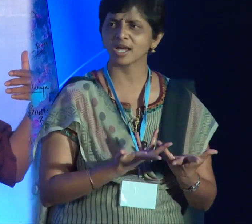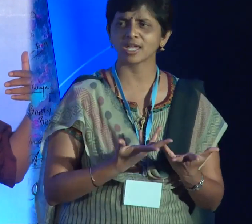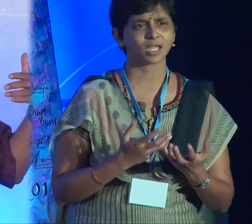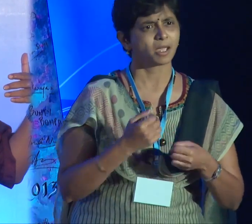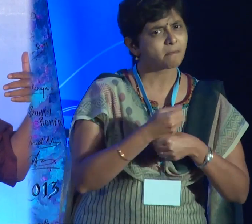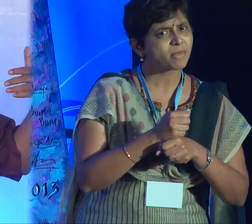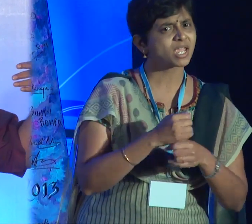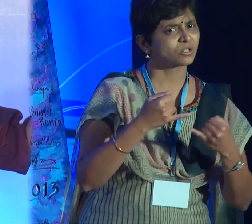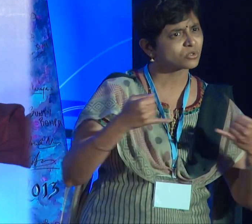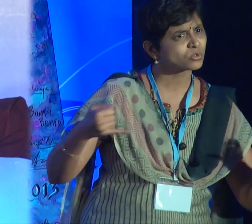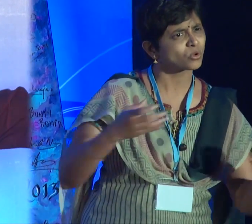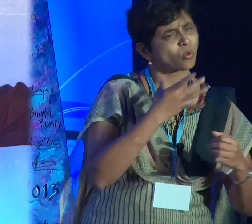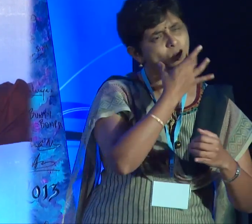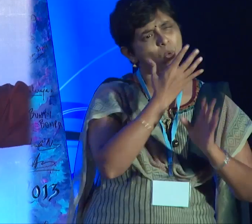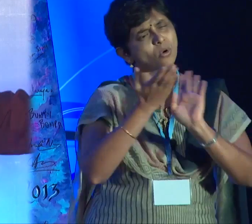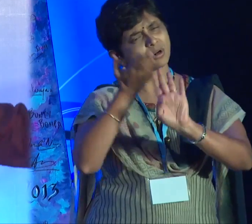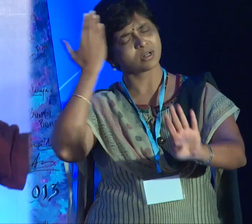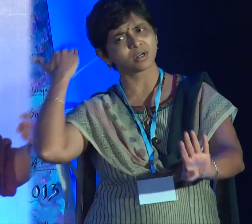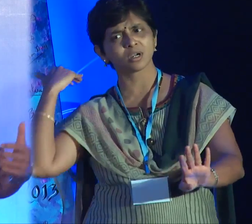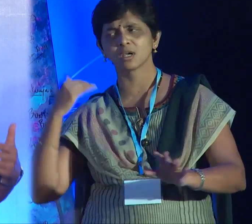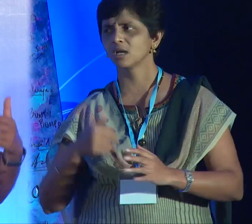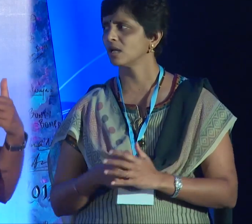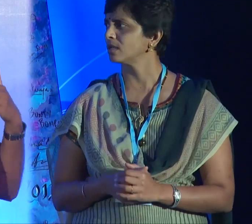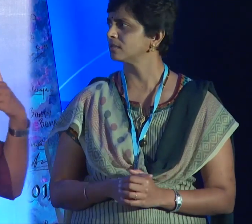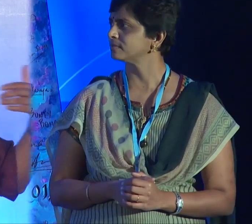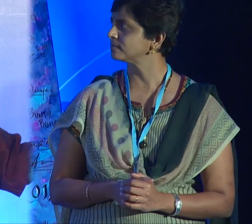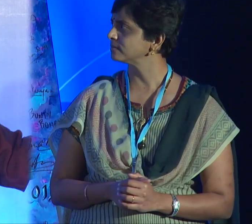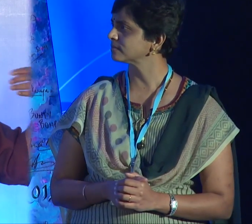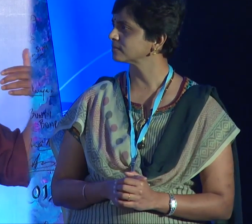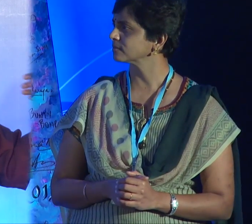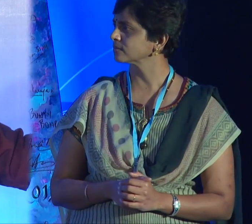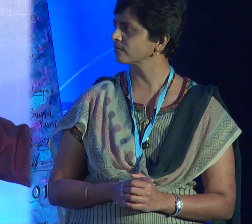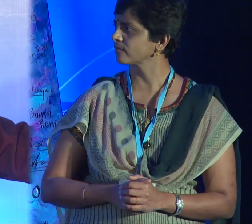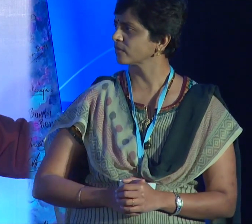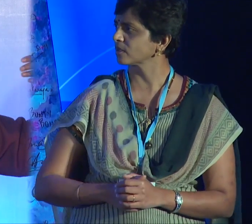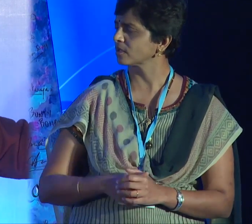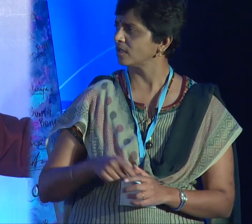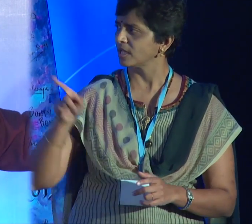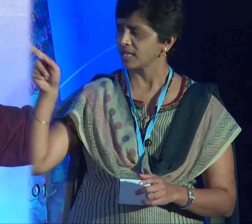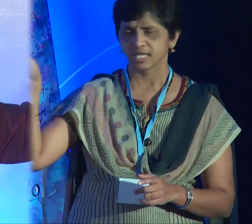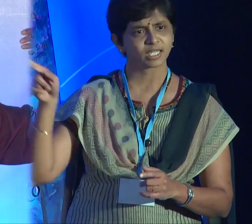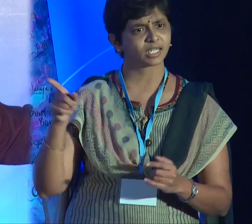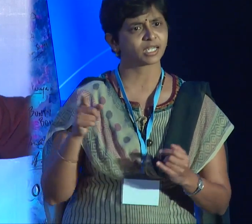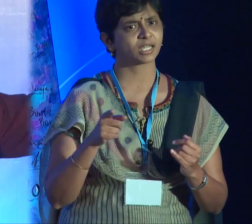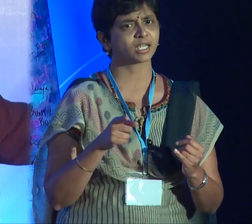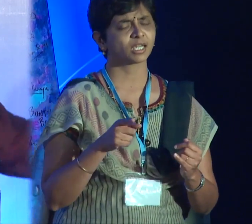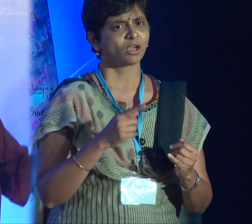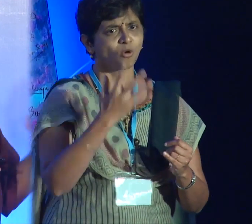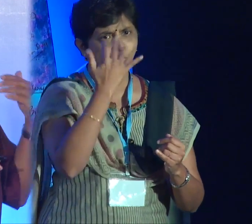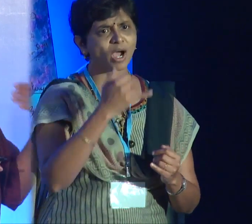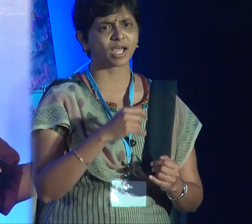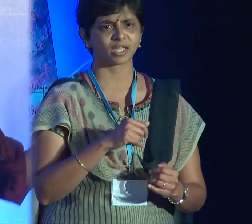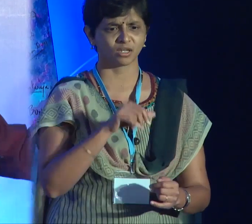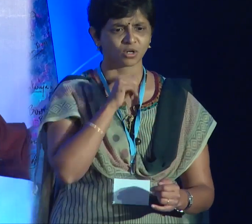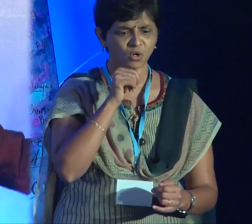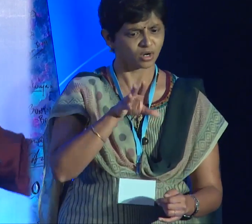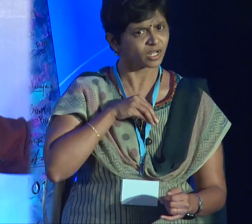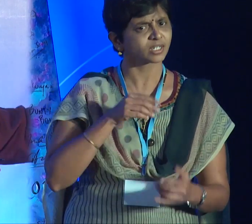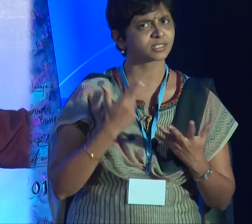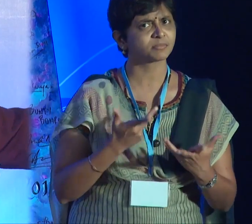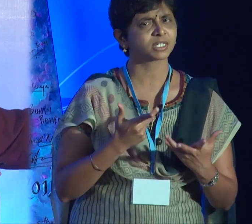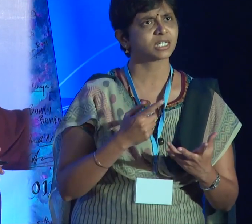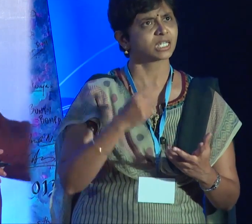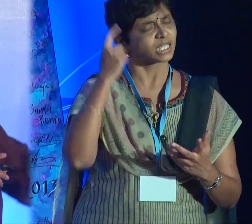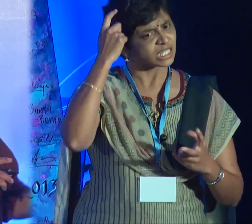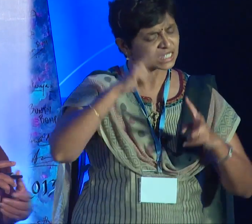And we have to write about this episode where the young child, the young prince, is denied his throne because he